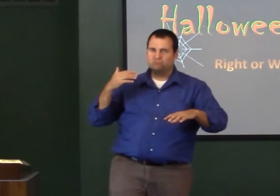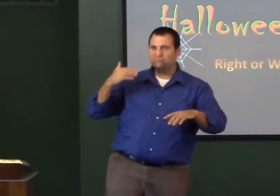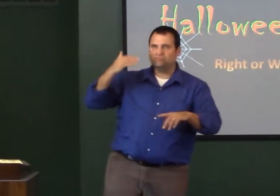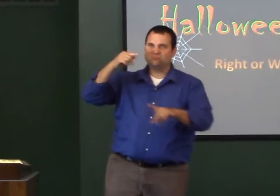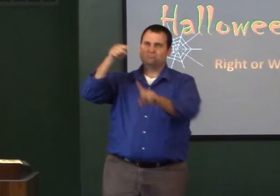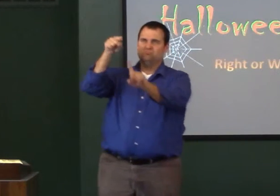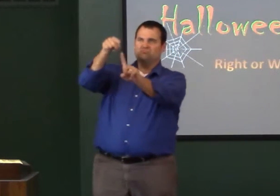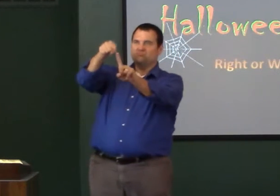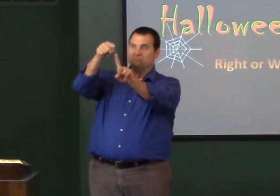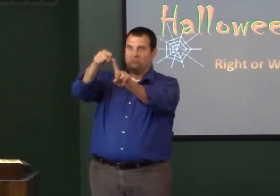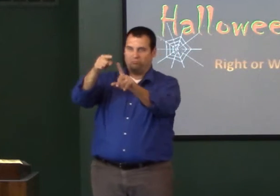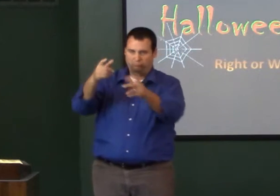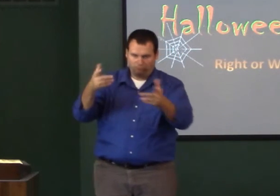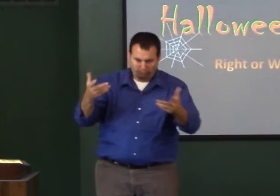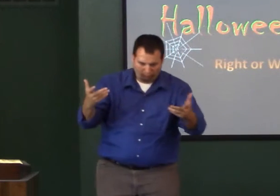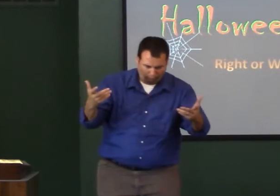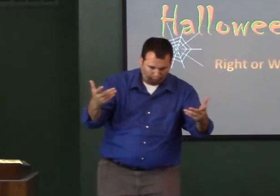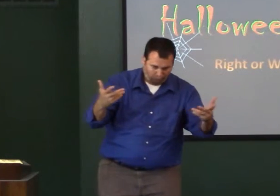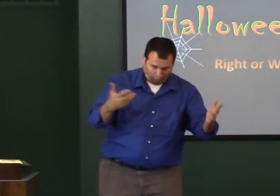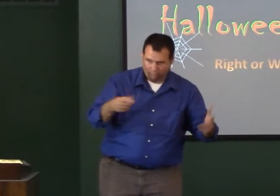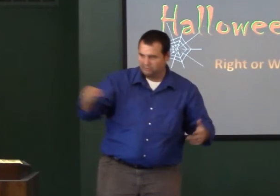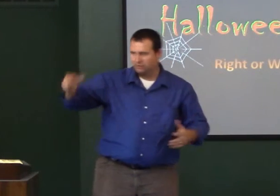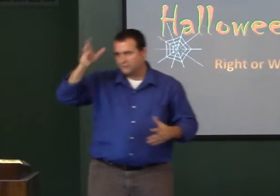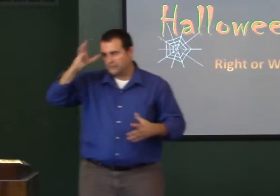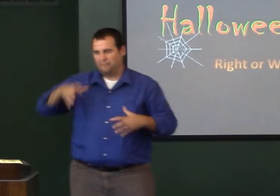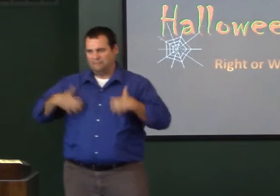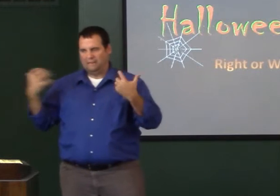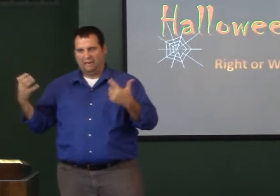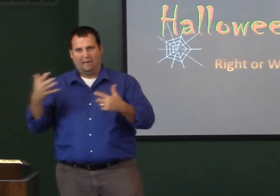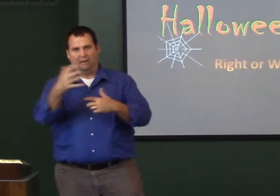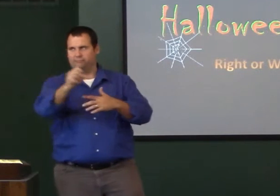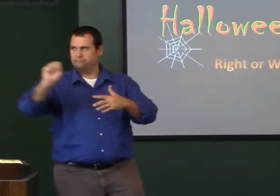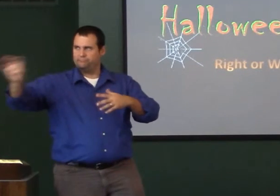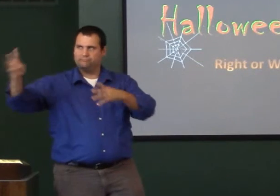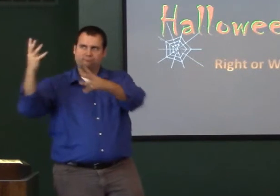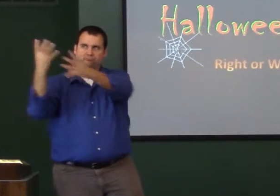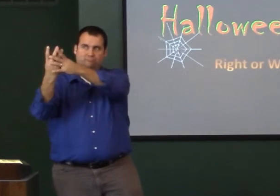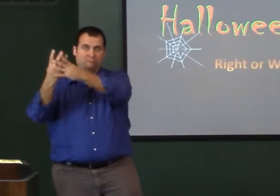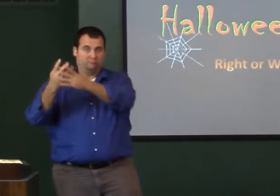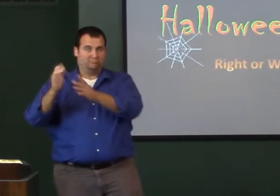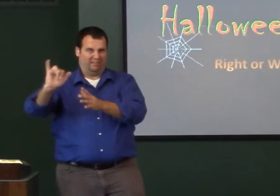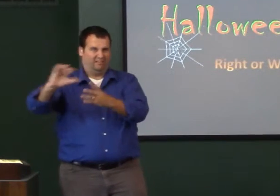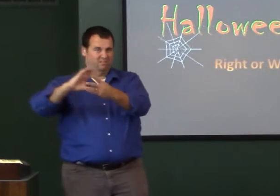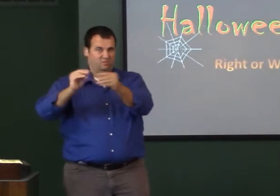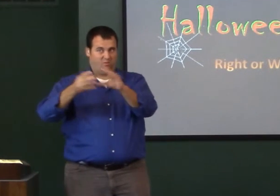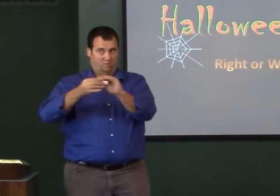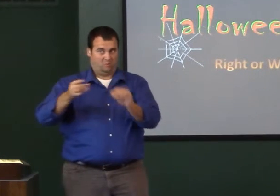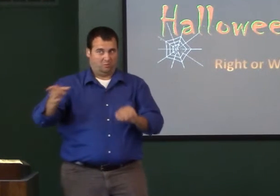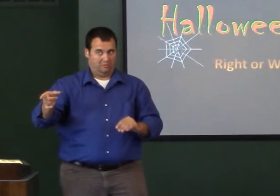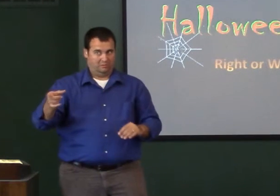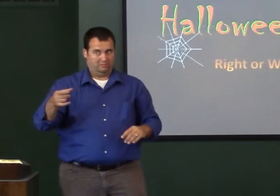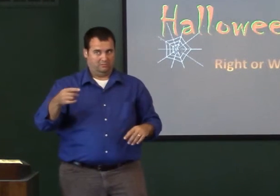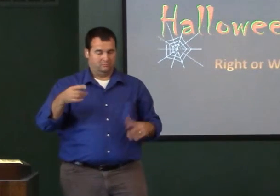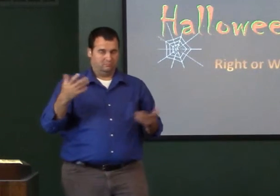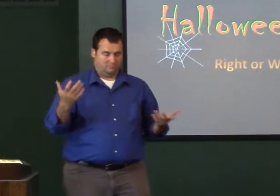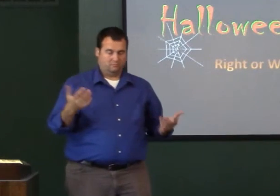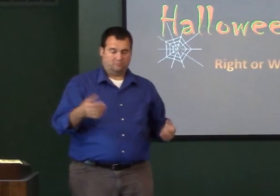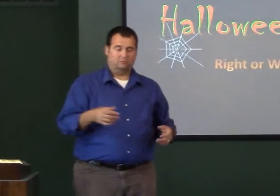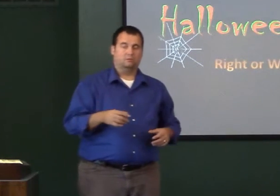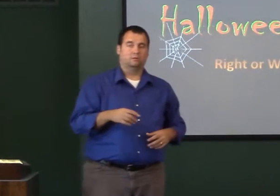And before she was there, and the man got mad, the owner of this slave woman